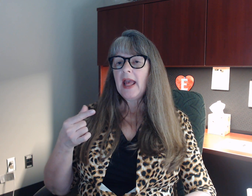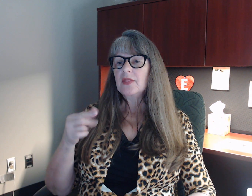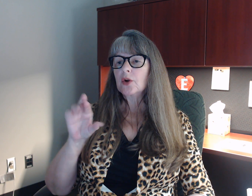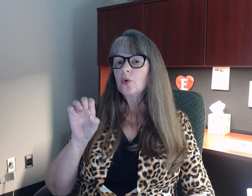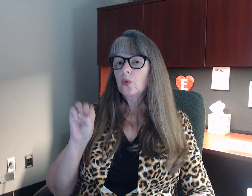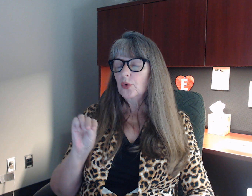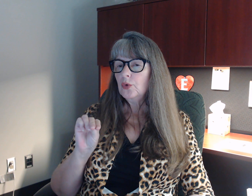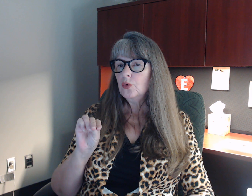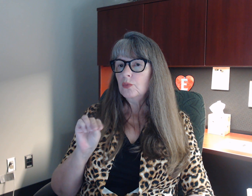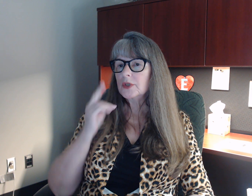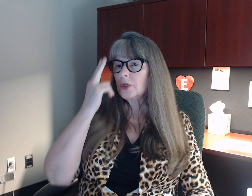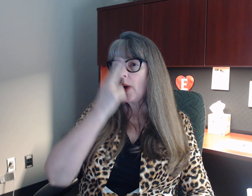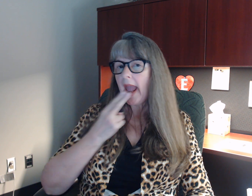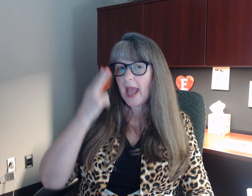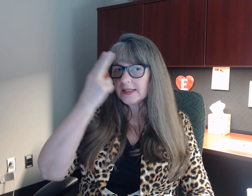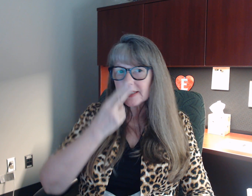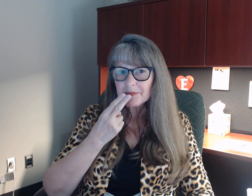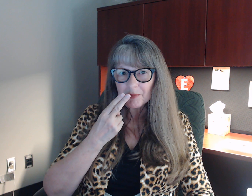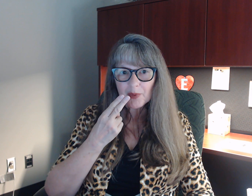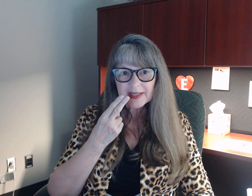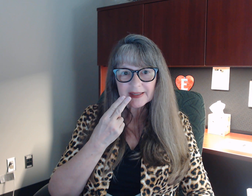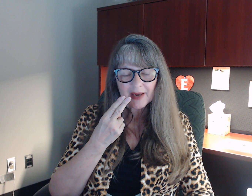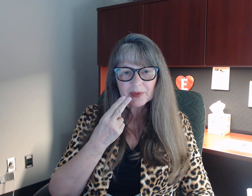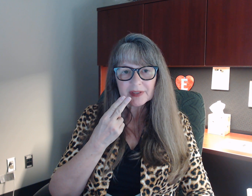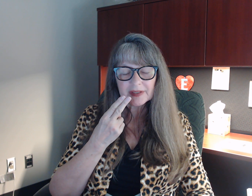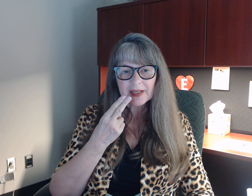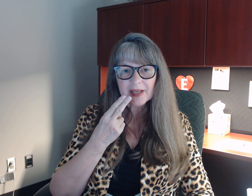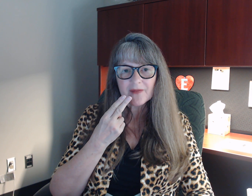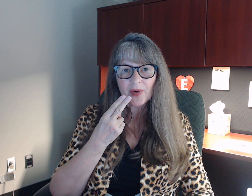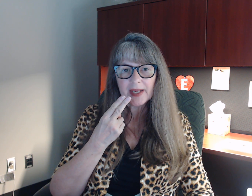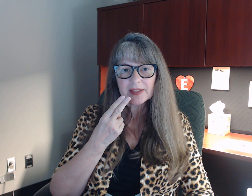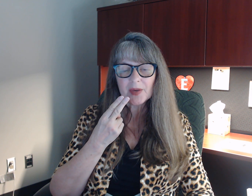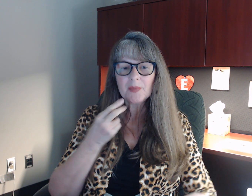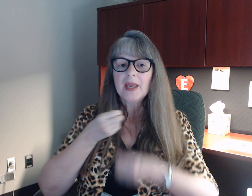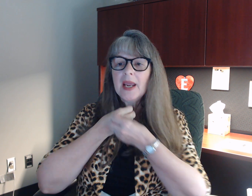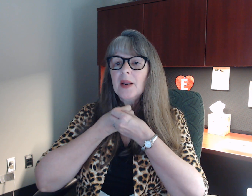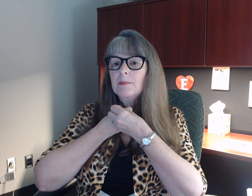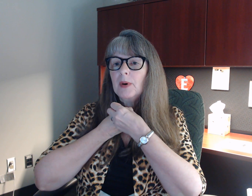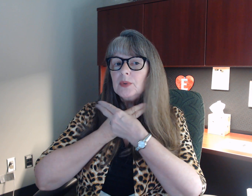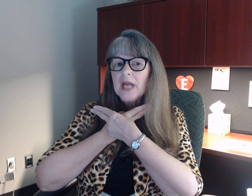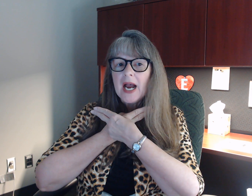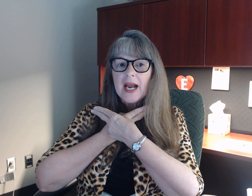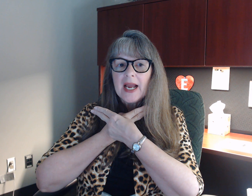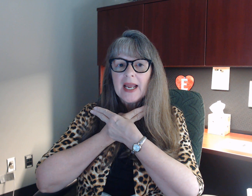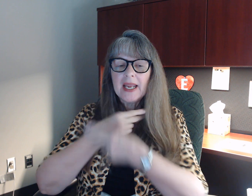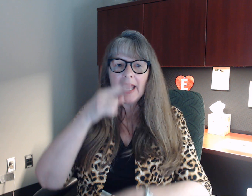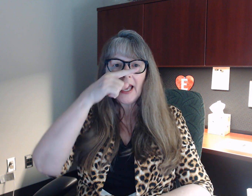the groom was so handsome. Remember we did that one, that sign for handsome, and a bow tie and